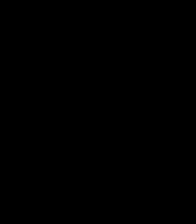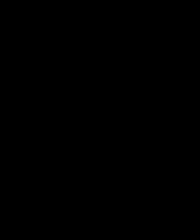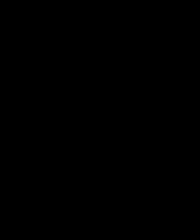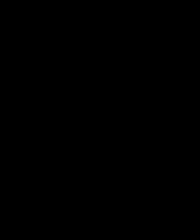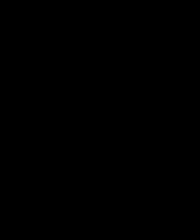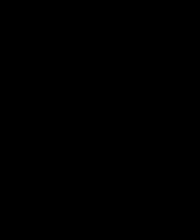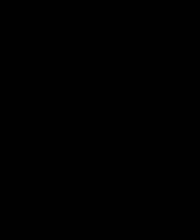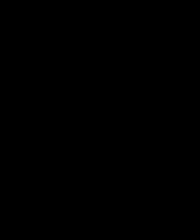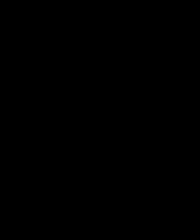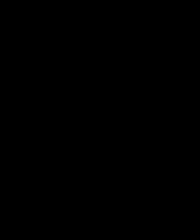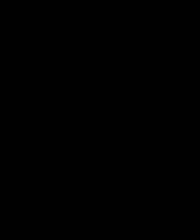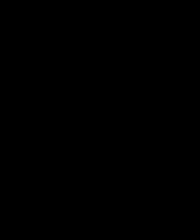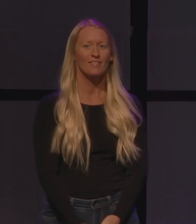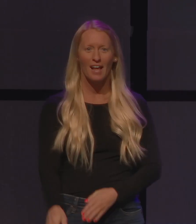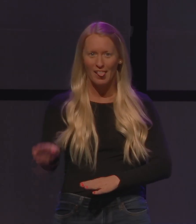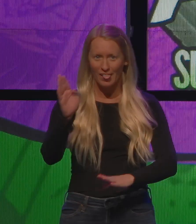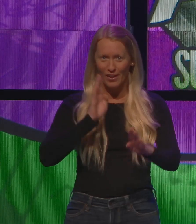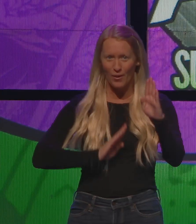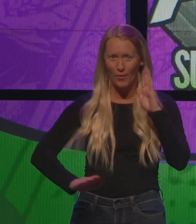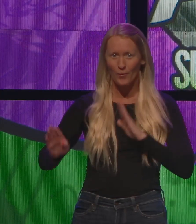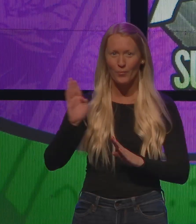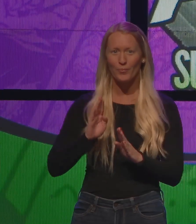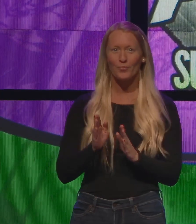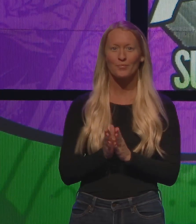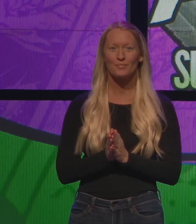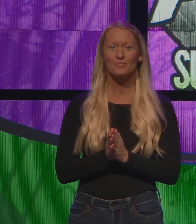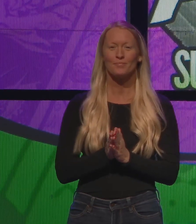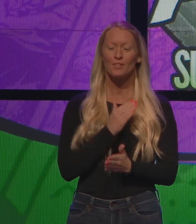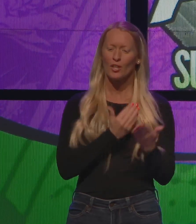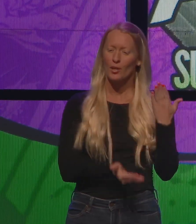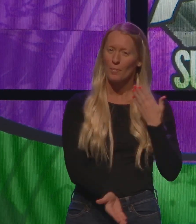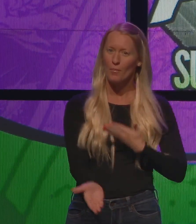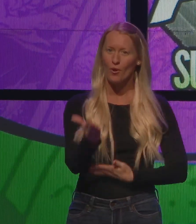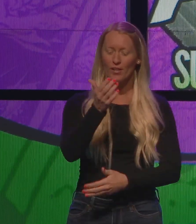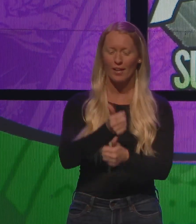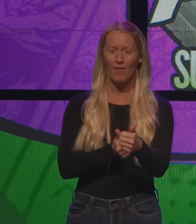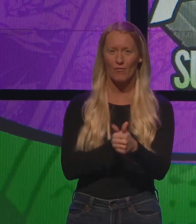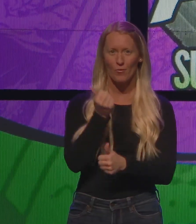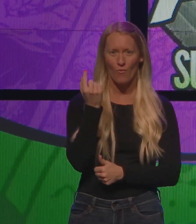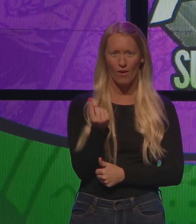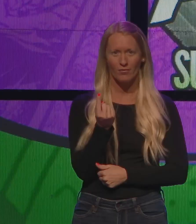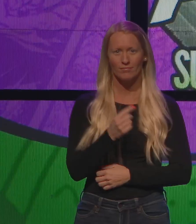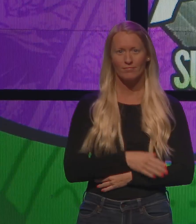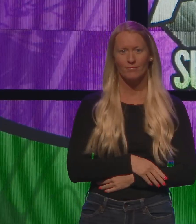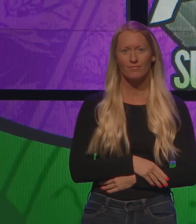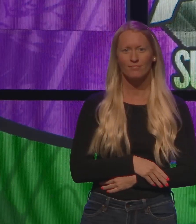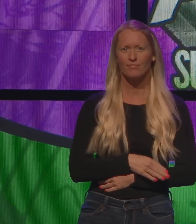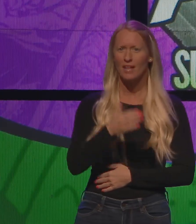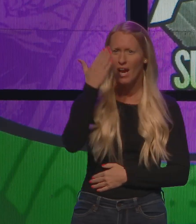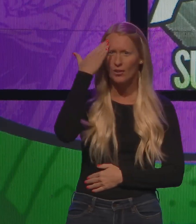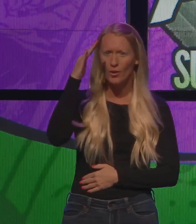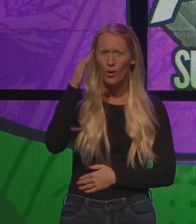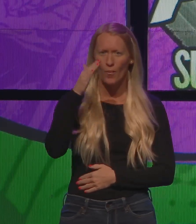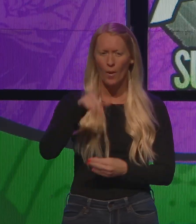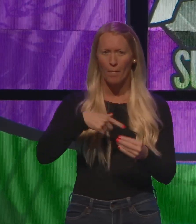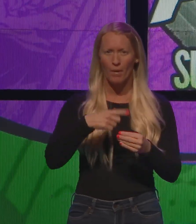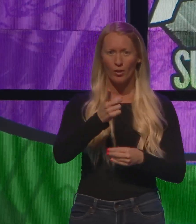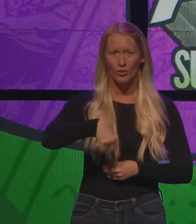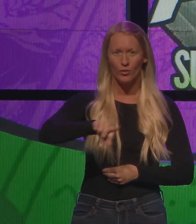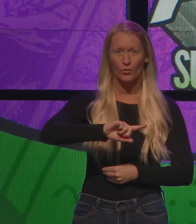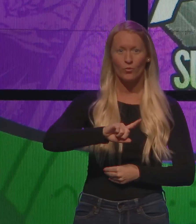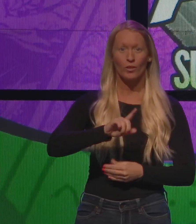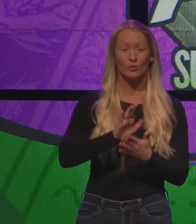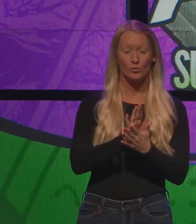stew. Hello. Good morning, everyone. I don't know about you, but I know that school is starting